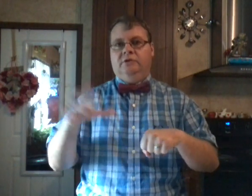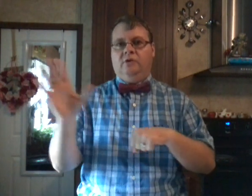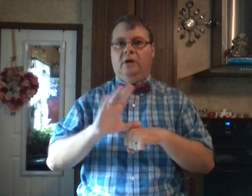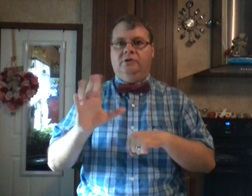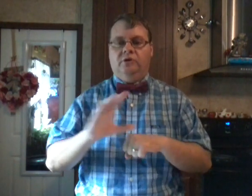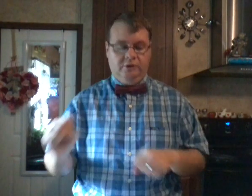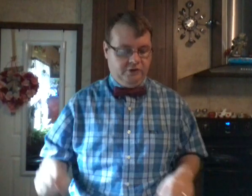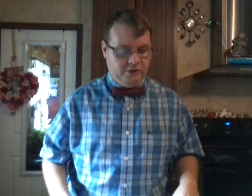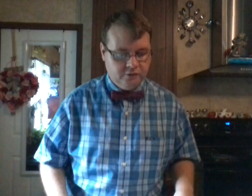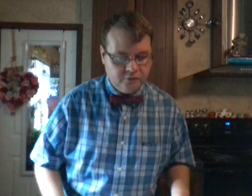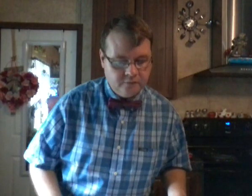to start churches.